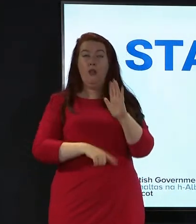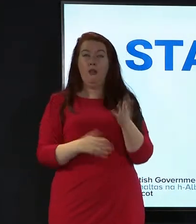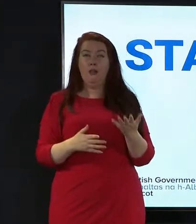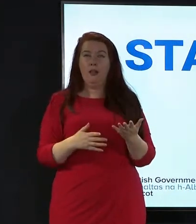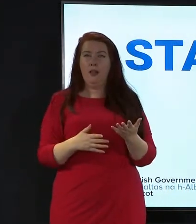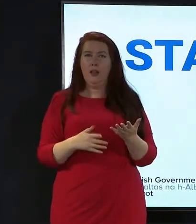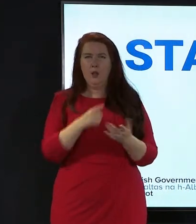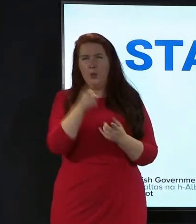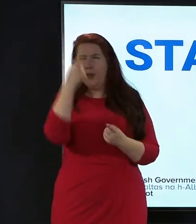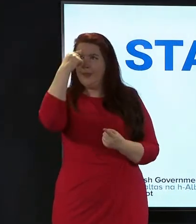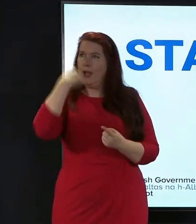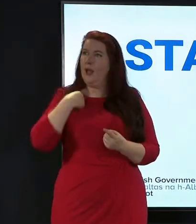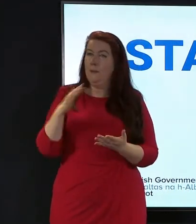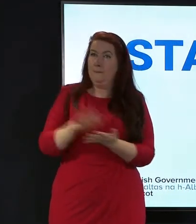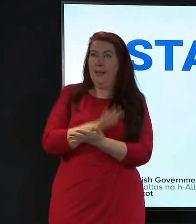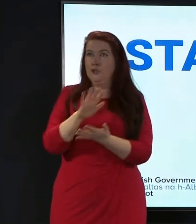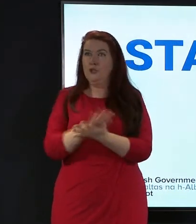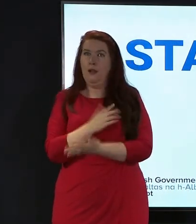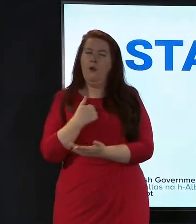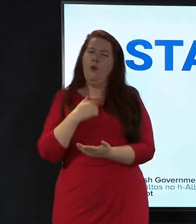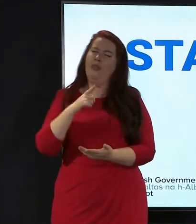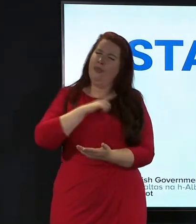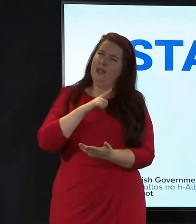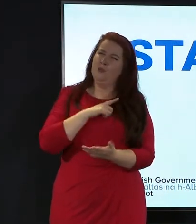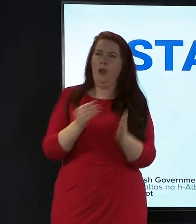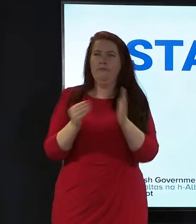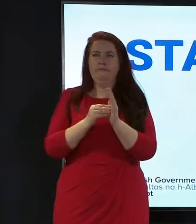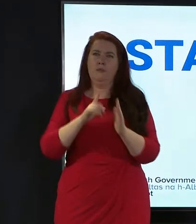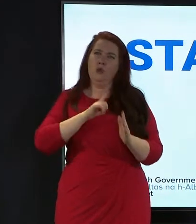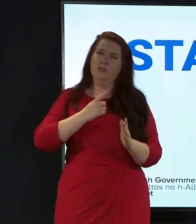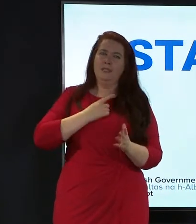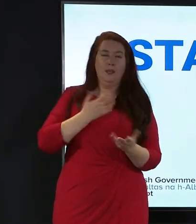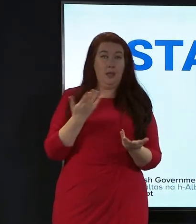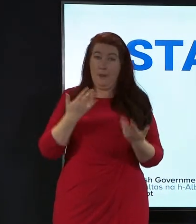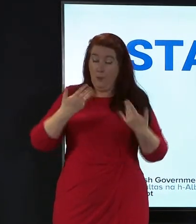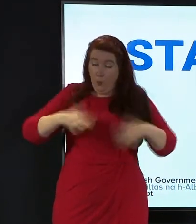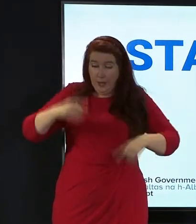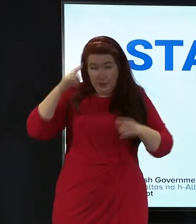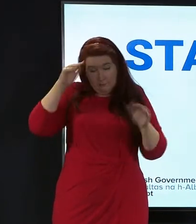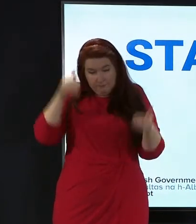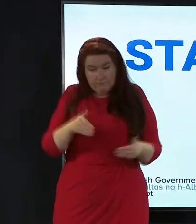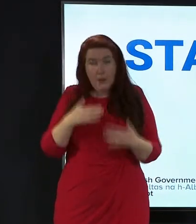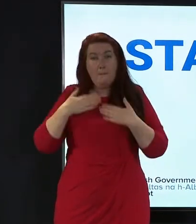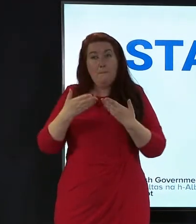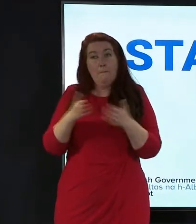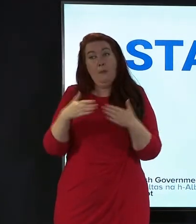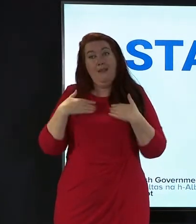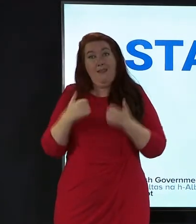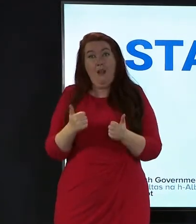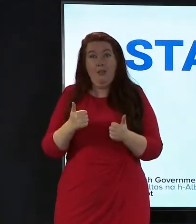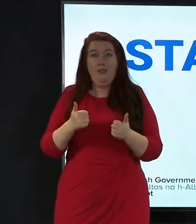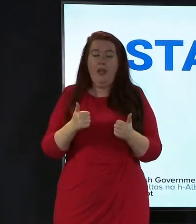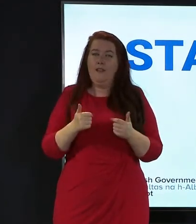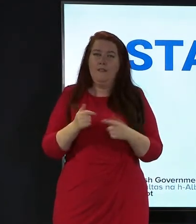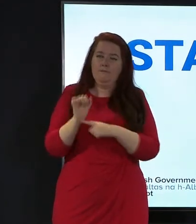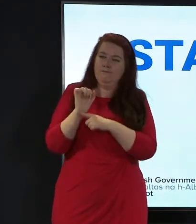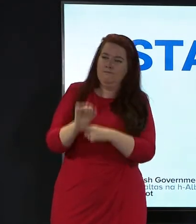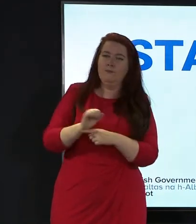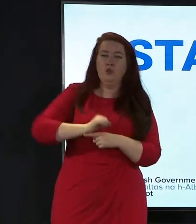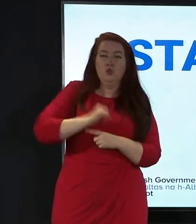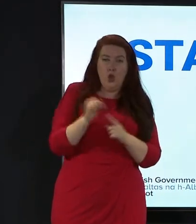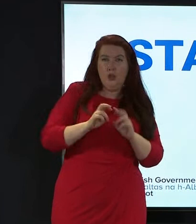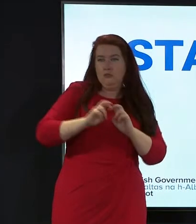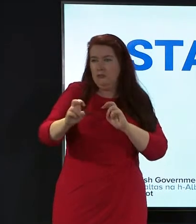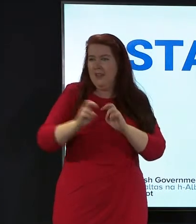take any pleasure or reach decisions for anything other than public health considerations in terms of restricting travel from Scotland to anywhere